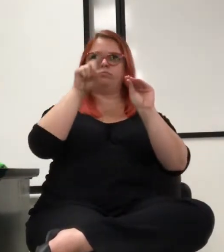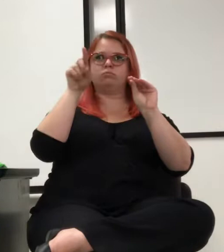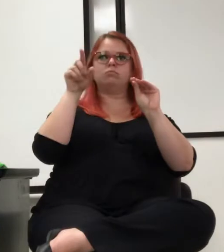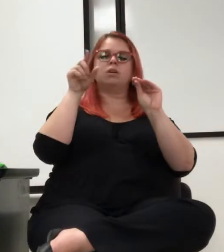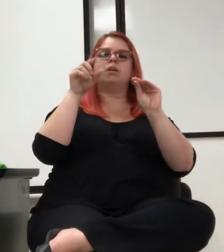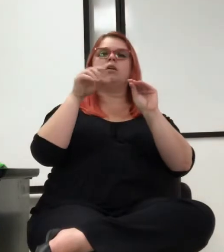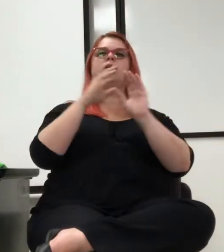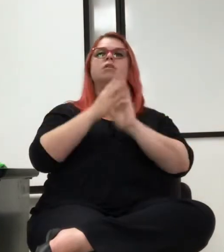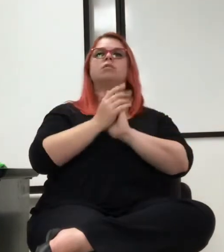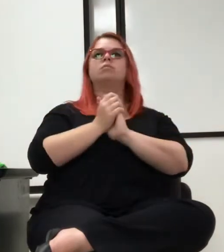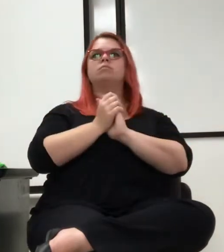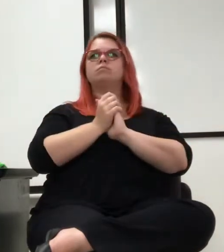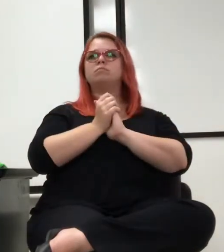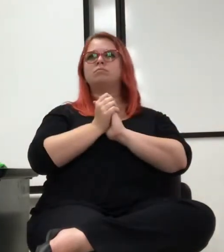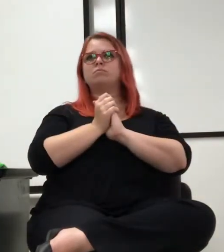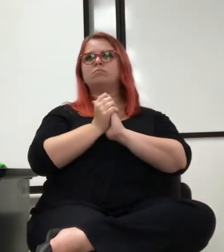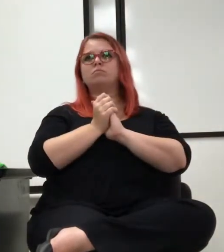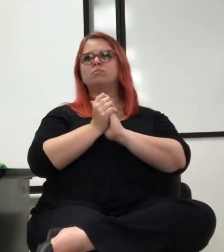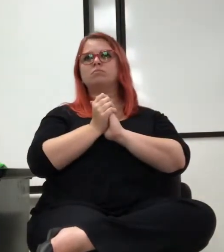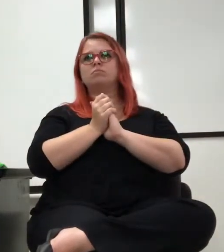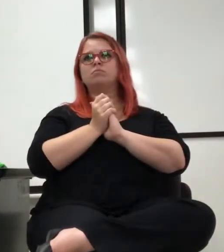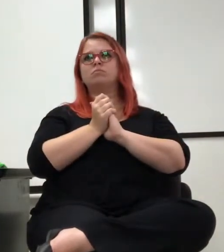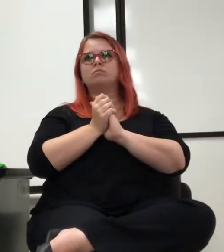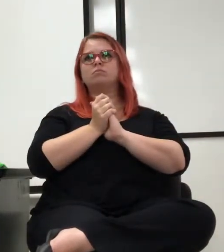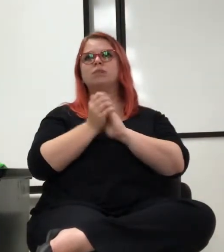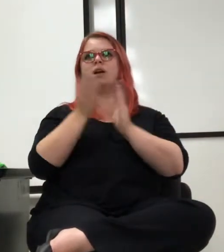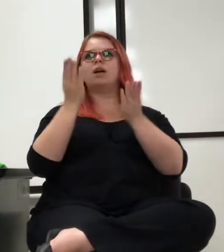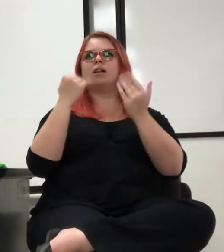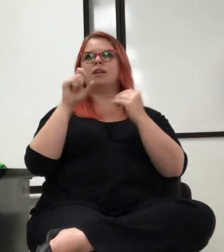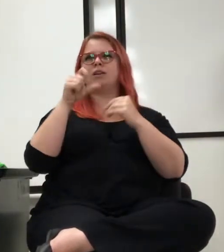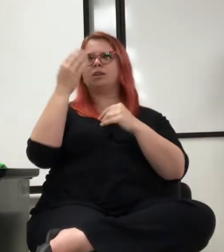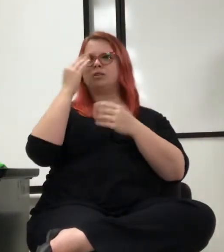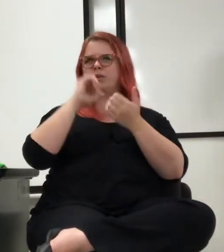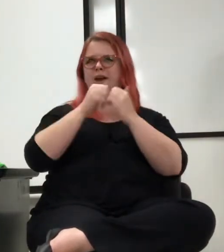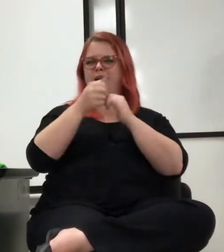the question becomes, how does P50 change?